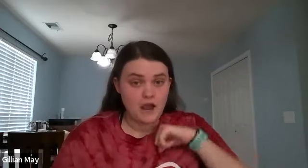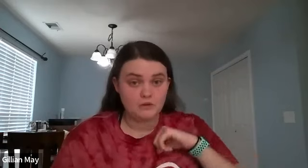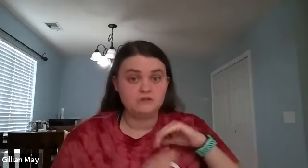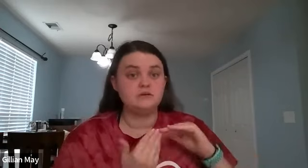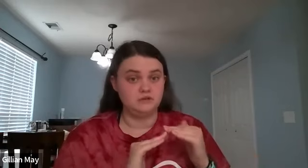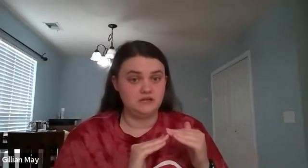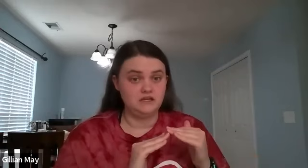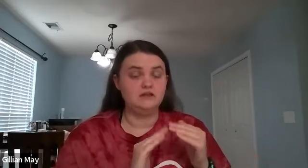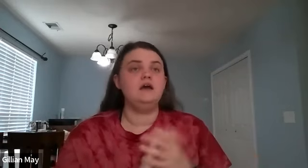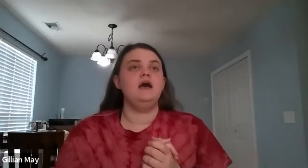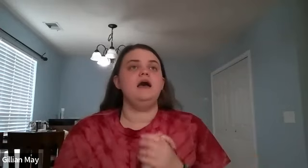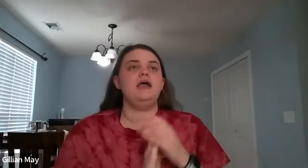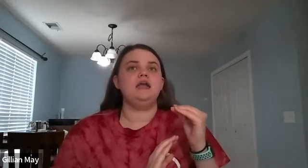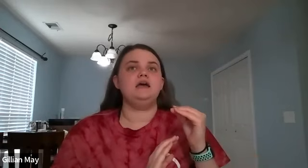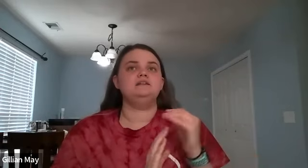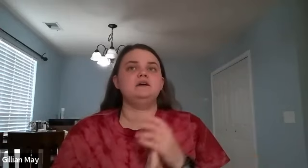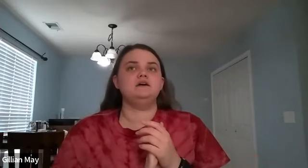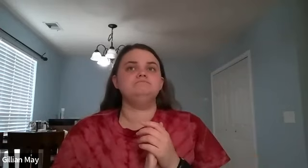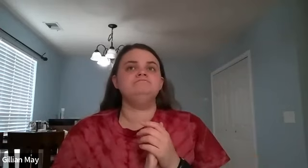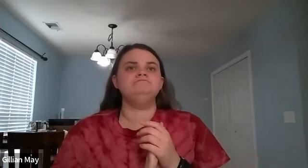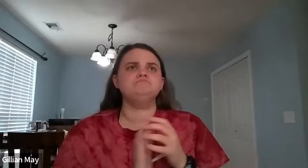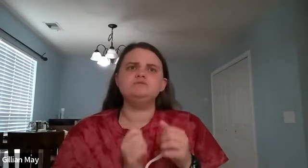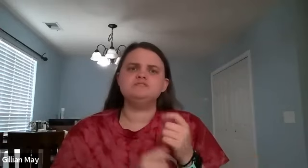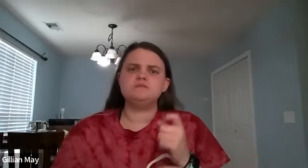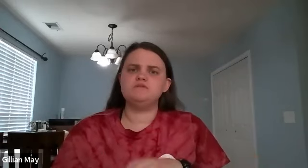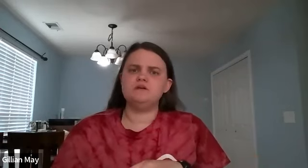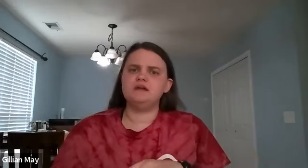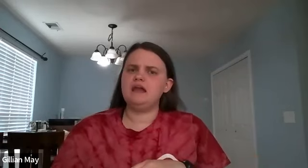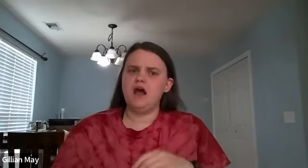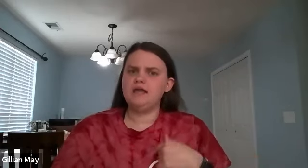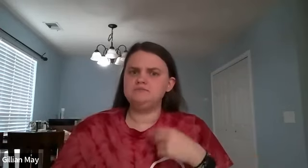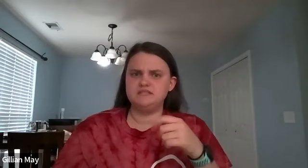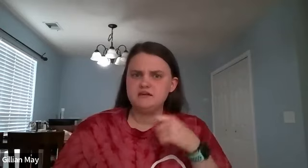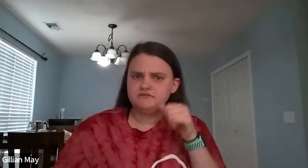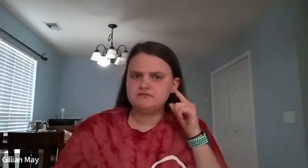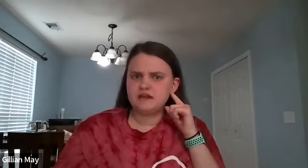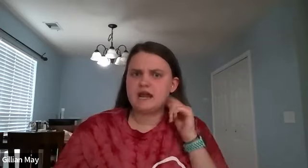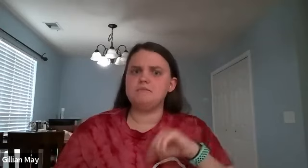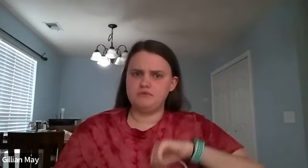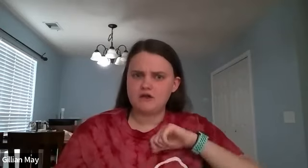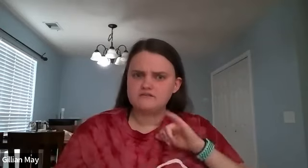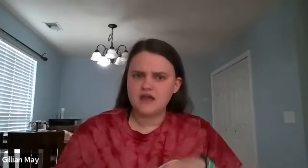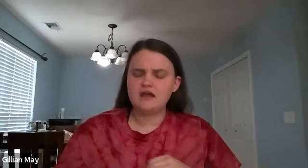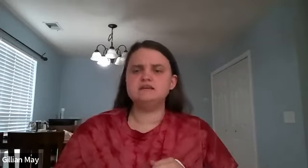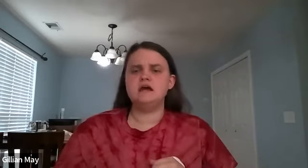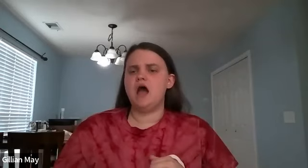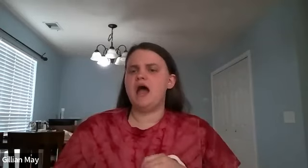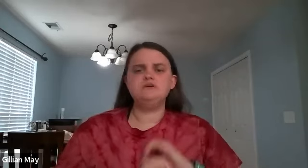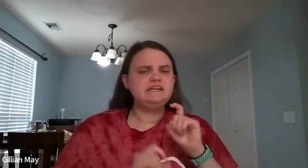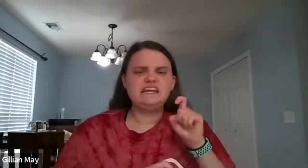proud community. And most of them are very, I am deaf and I'm proud of that. I don't need